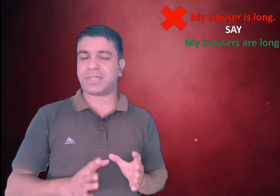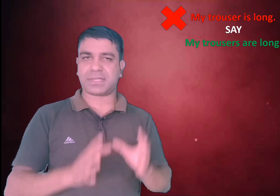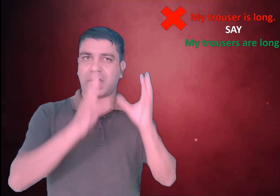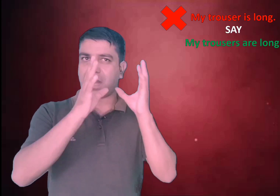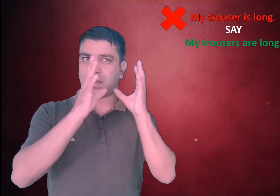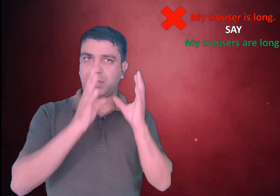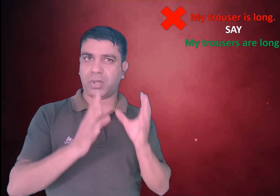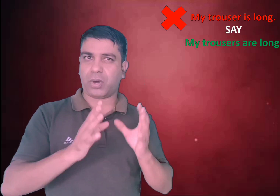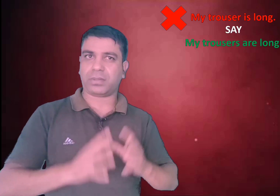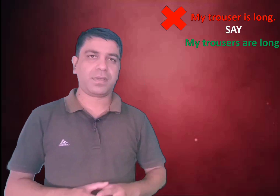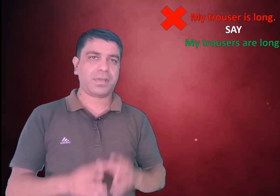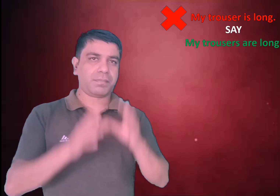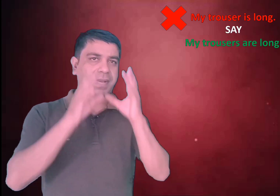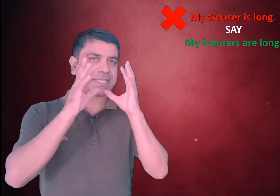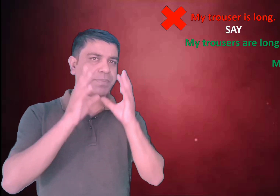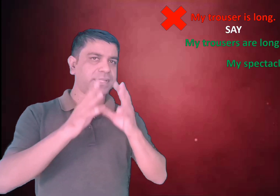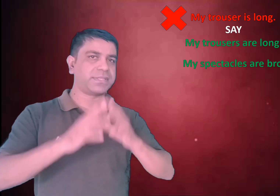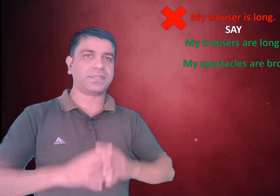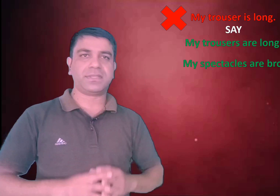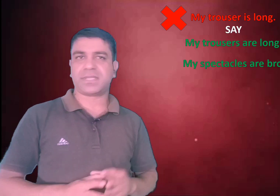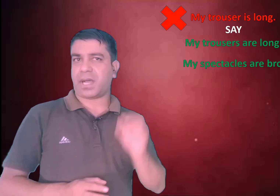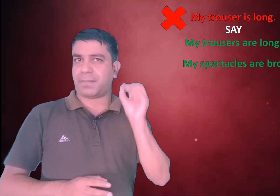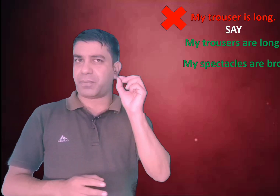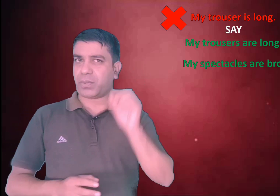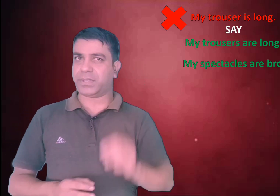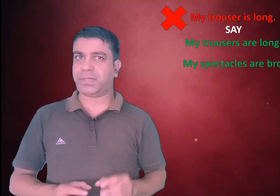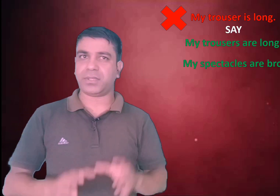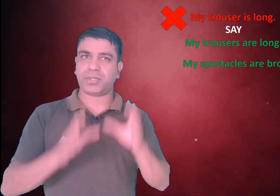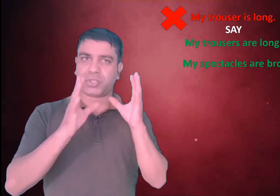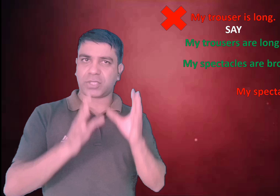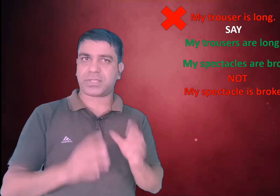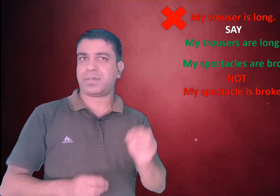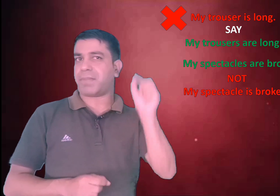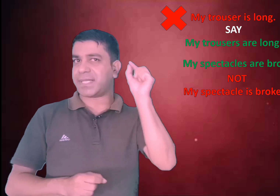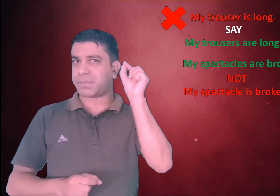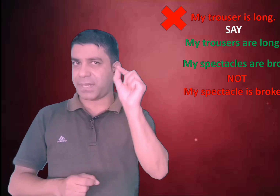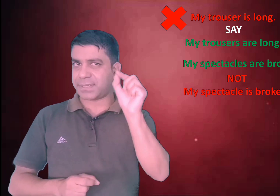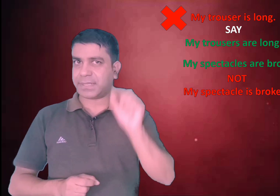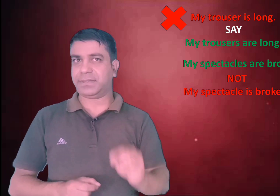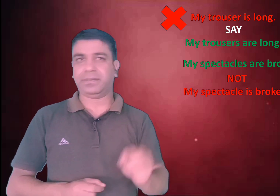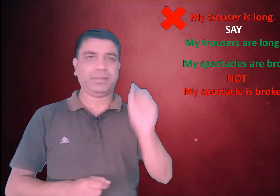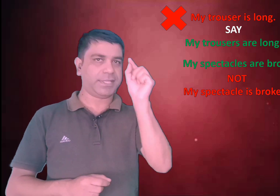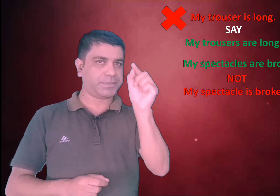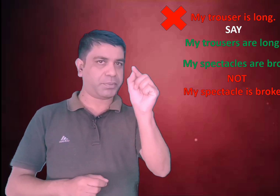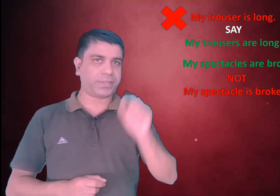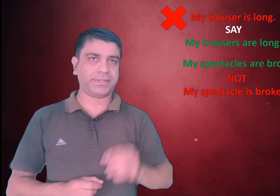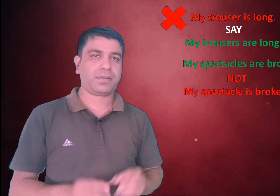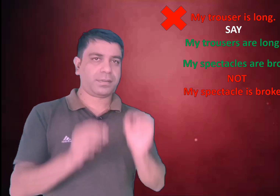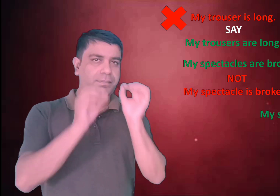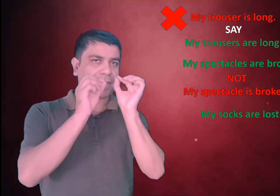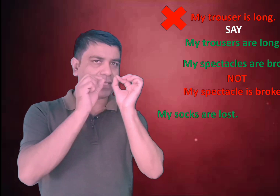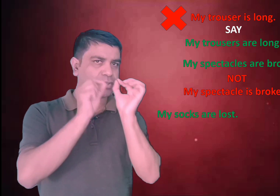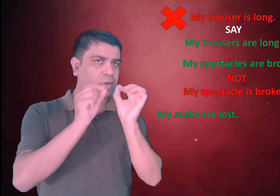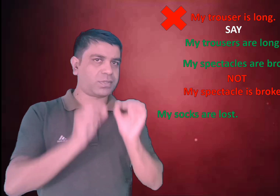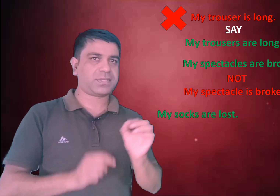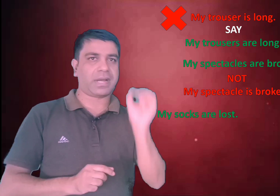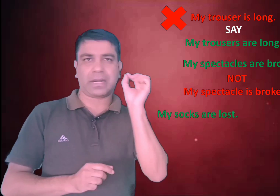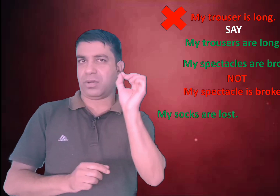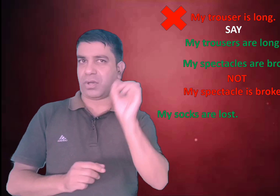trousers are long. My spectacles are broken, not my spectacle is broken. My socks are